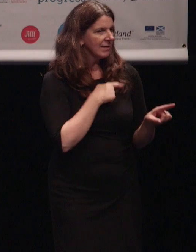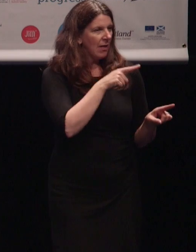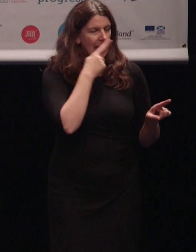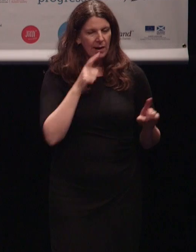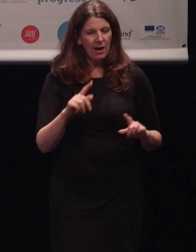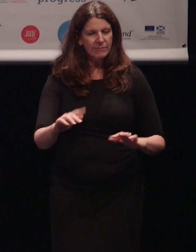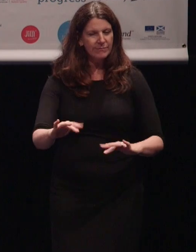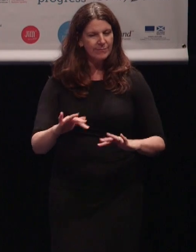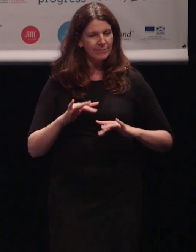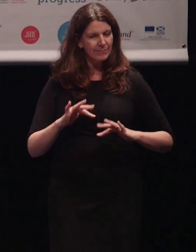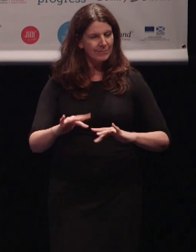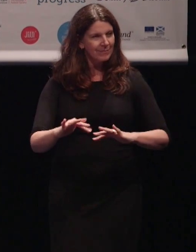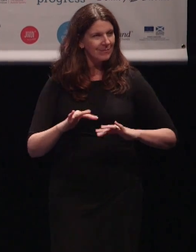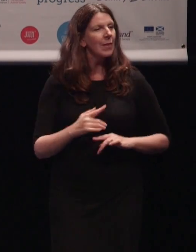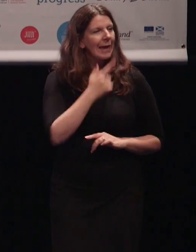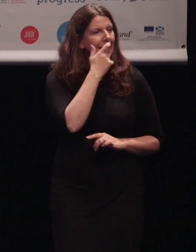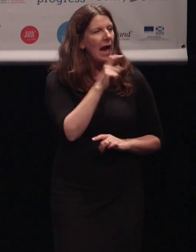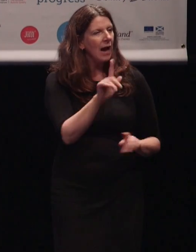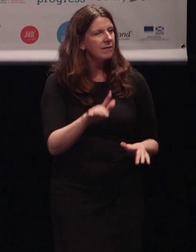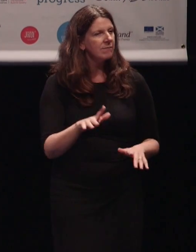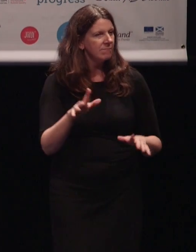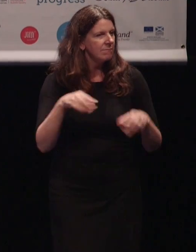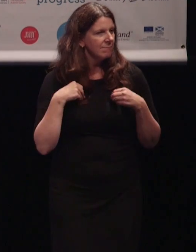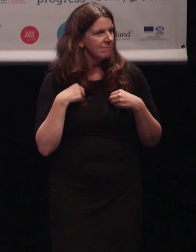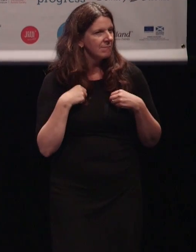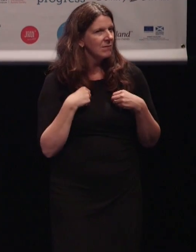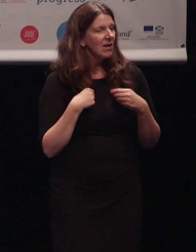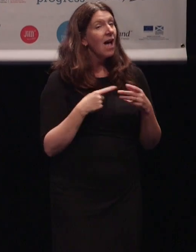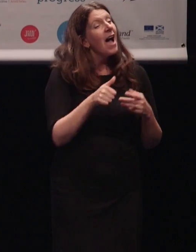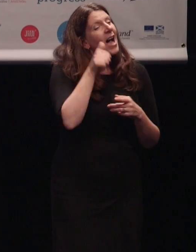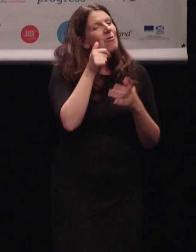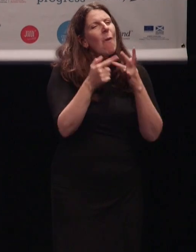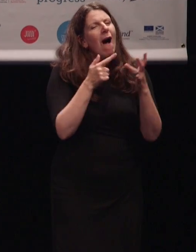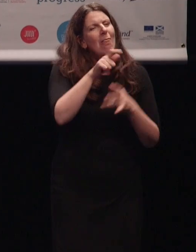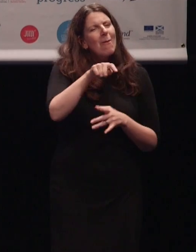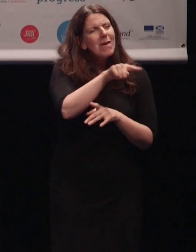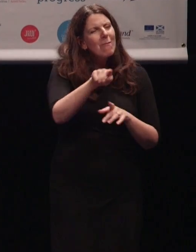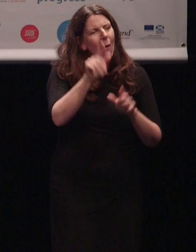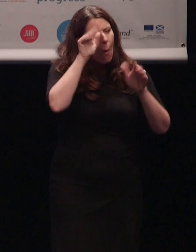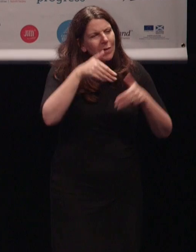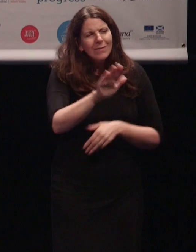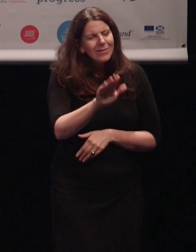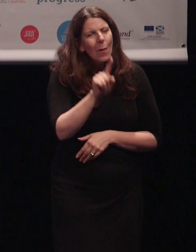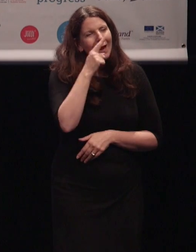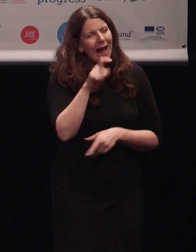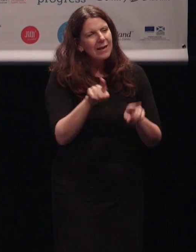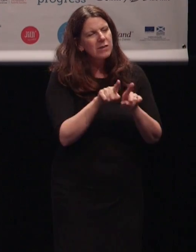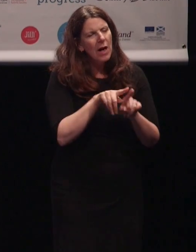as will other people too, but my experience is that actually people with autism tend to feel and react to this more than other